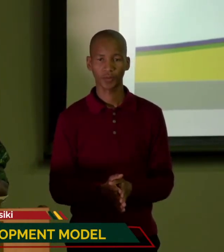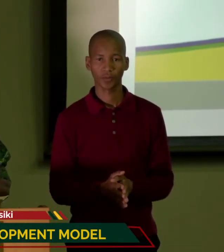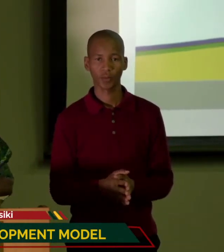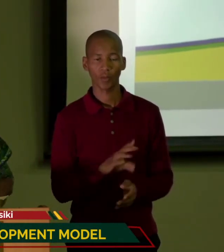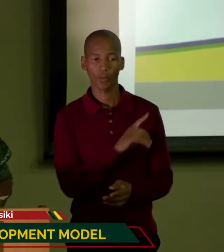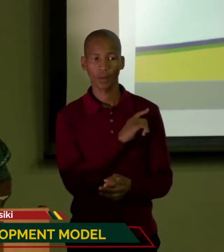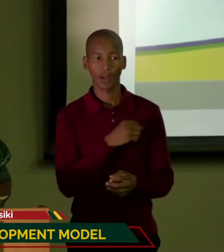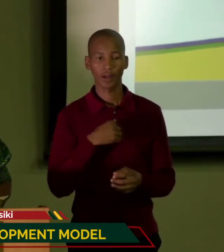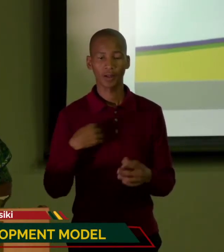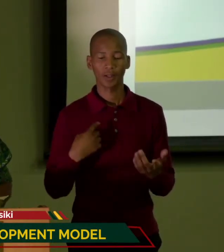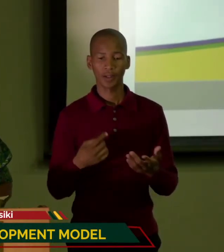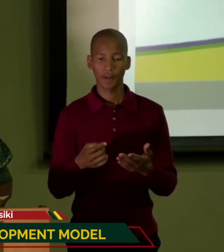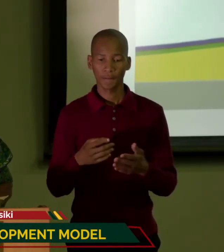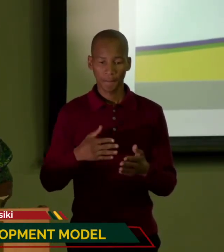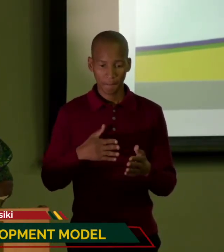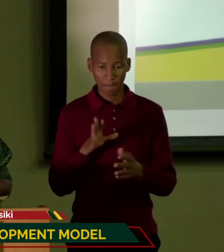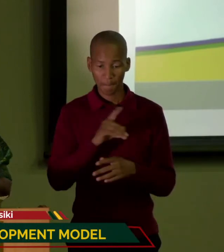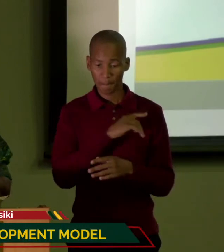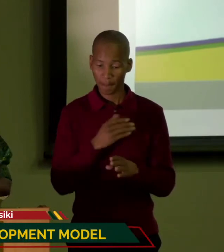besisele sisayine